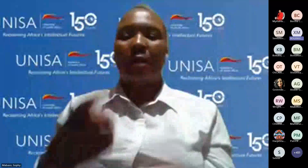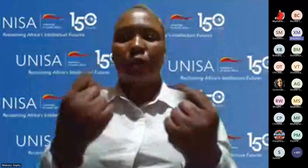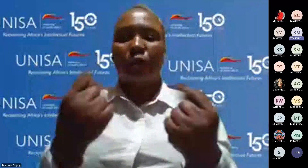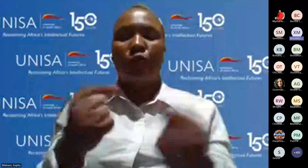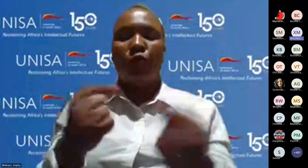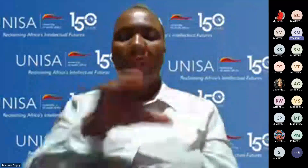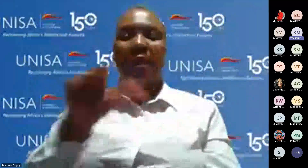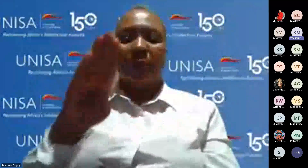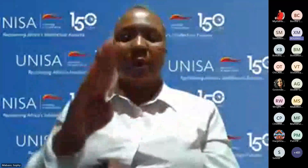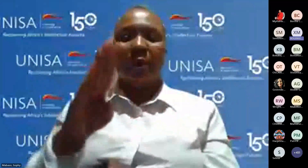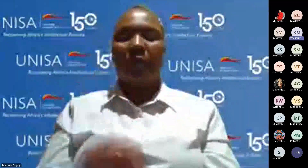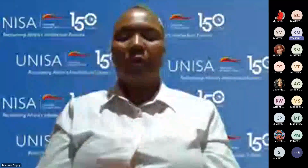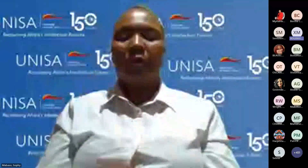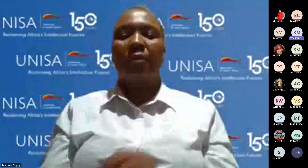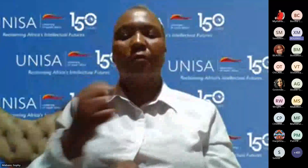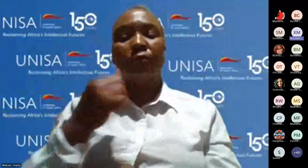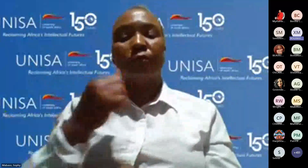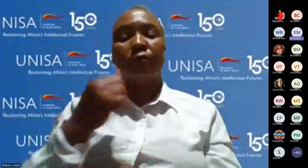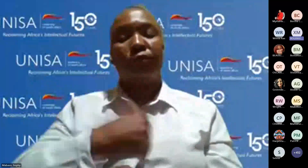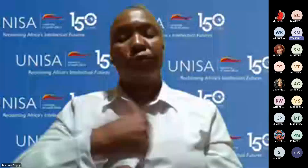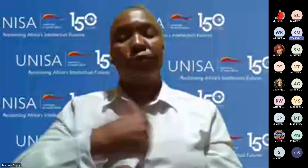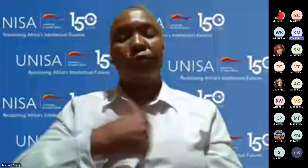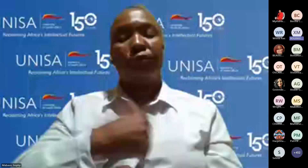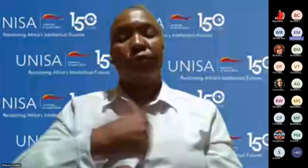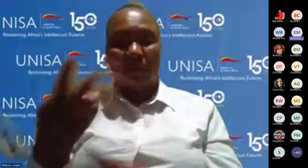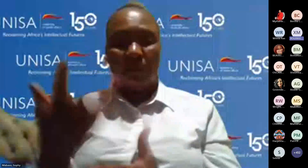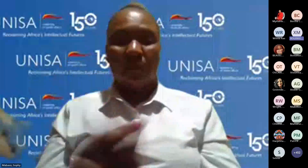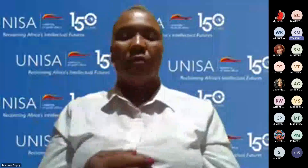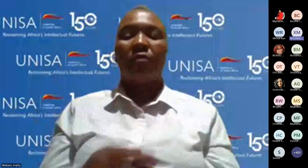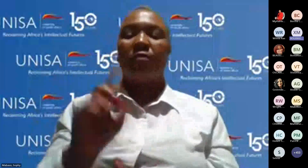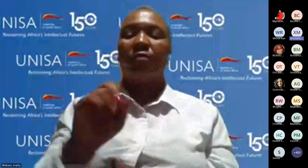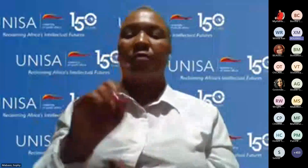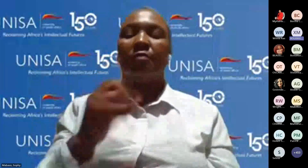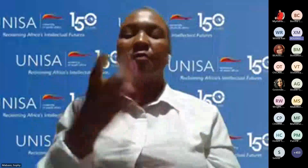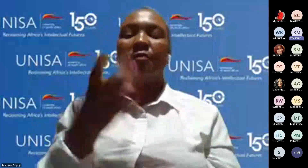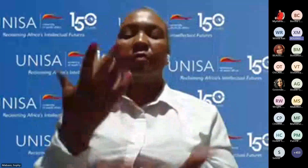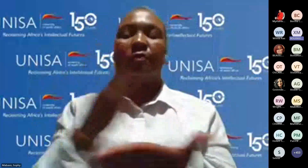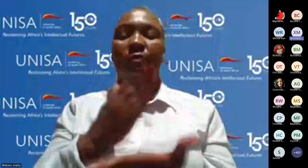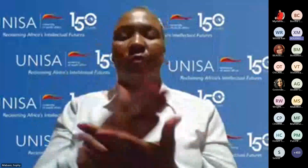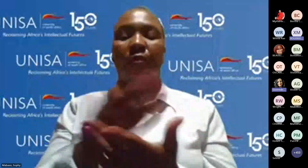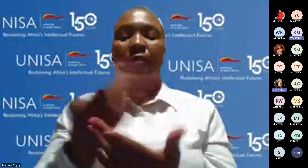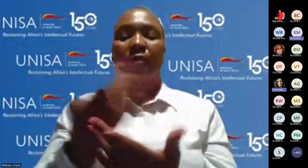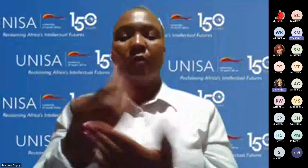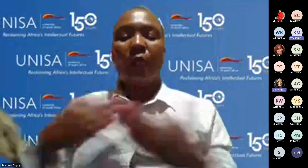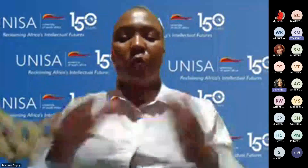LLB. My question precisely is with regards to the open